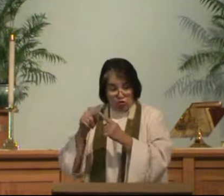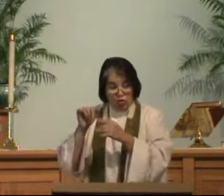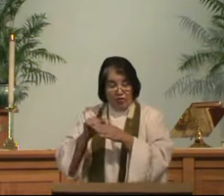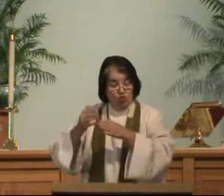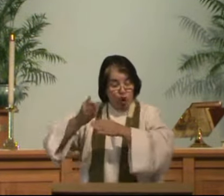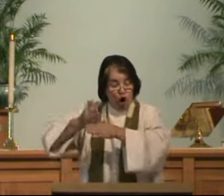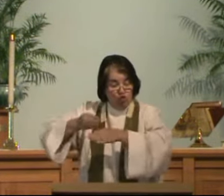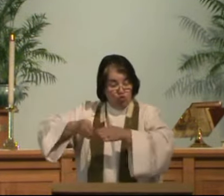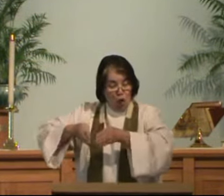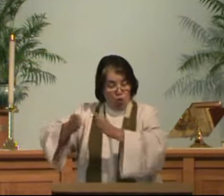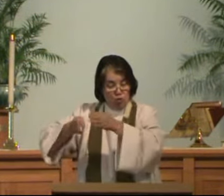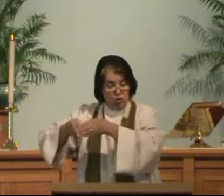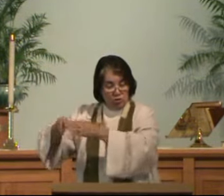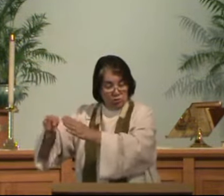to the crossroads